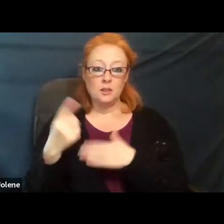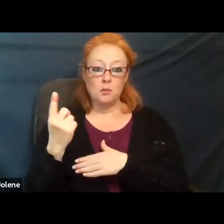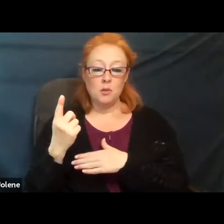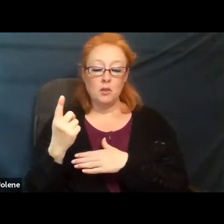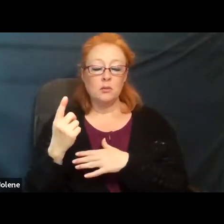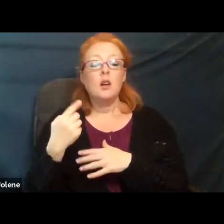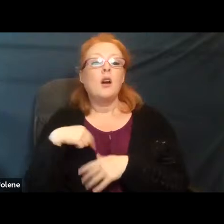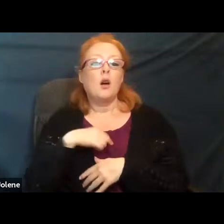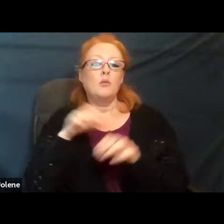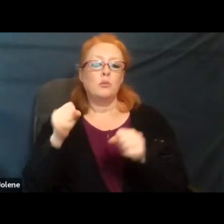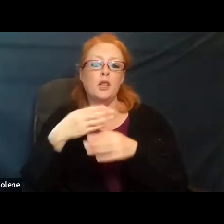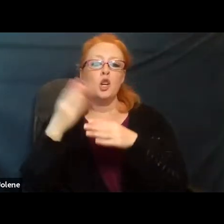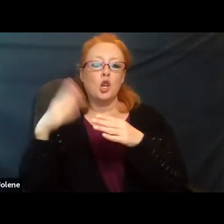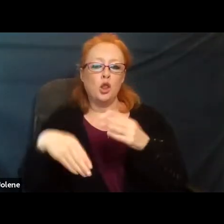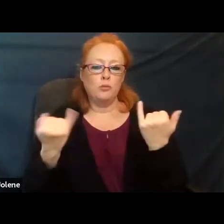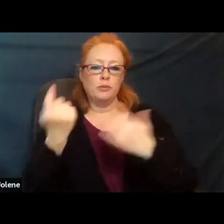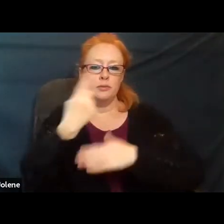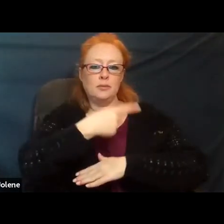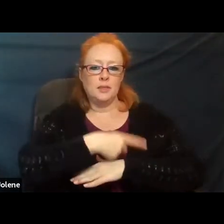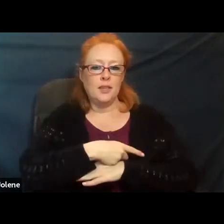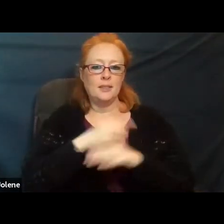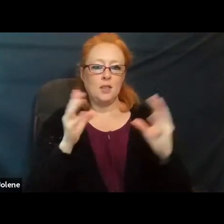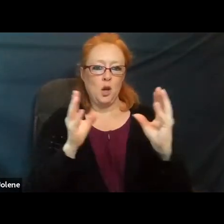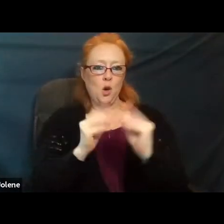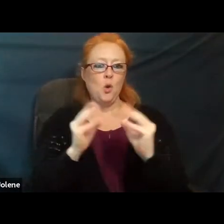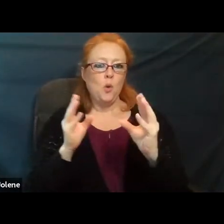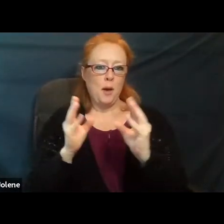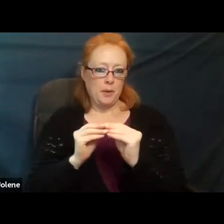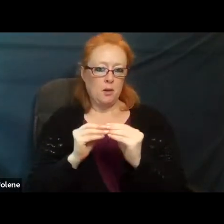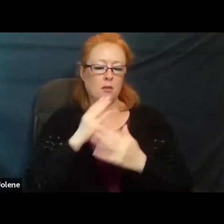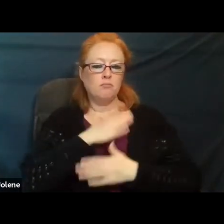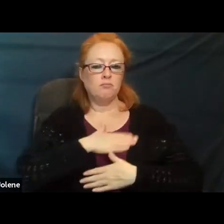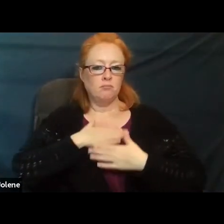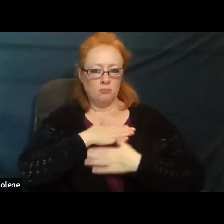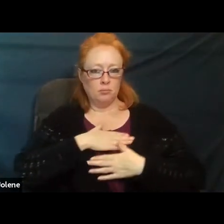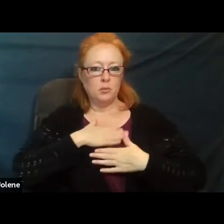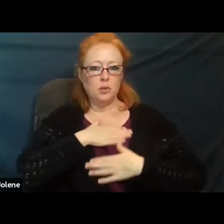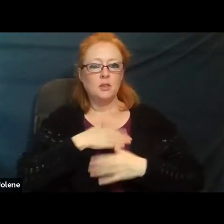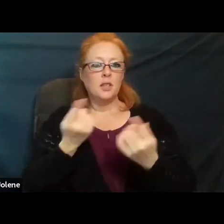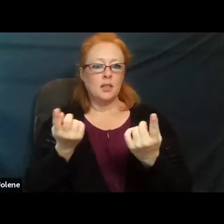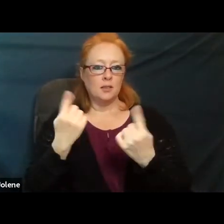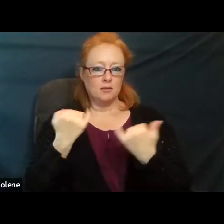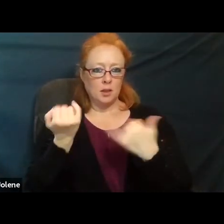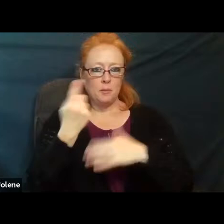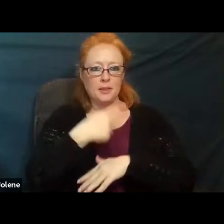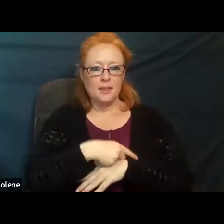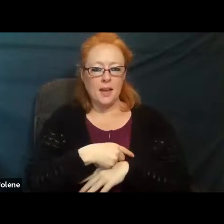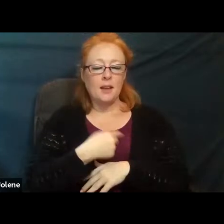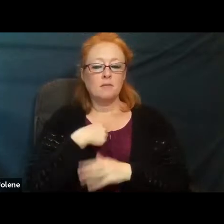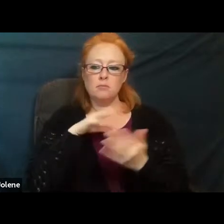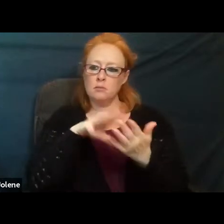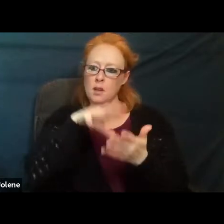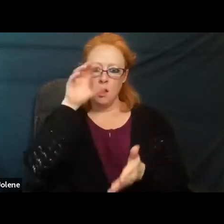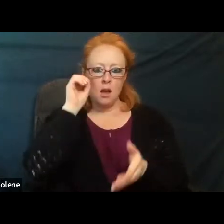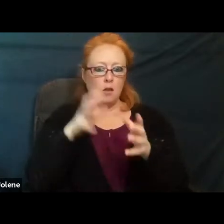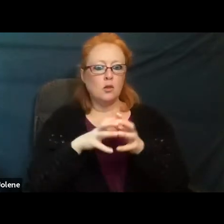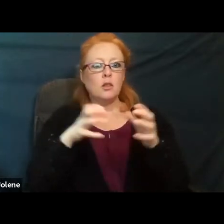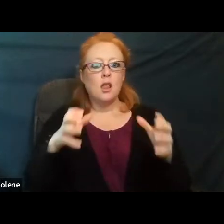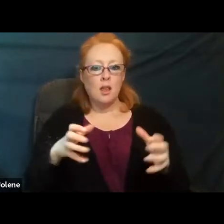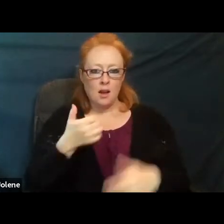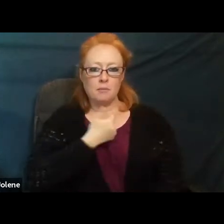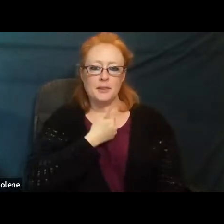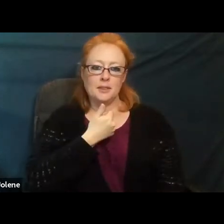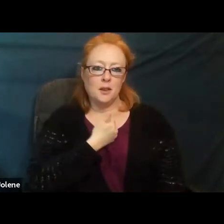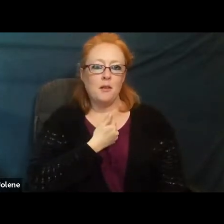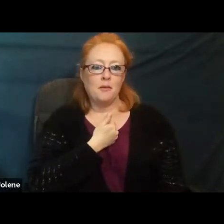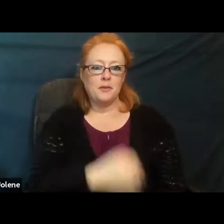webinar, but just really appreciate you all being here today. And I learned a lot myself, and I'm seeing